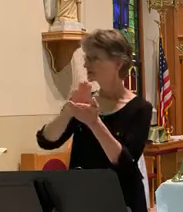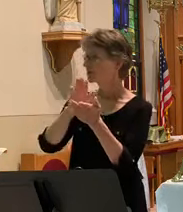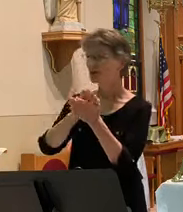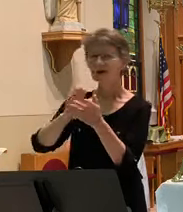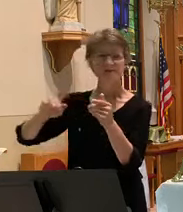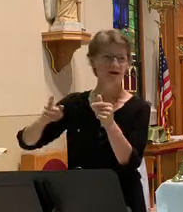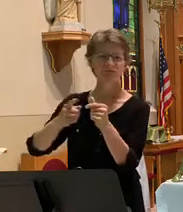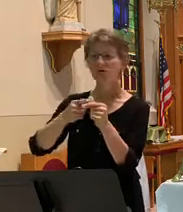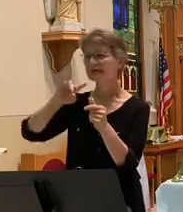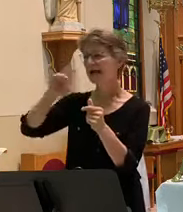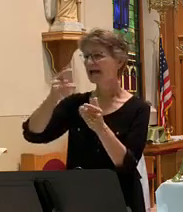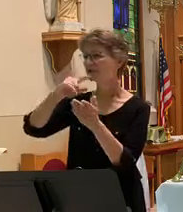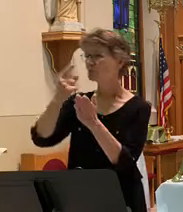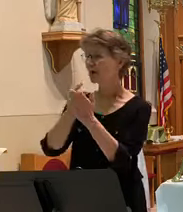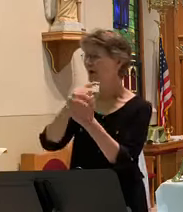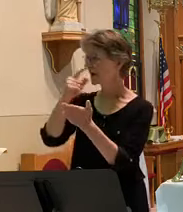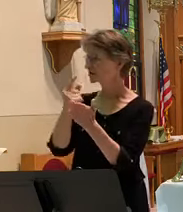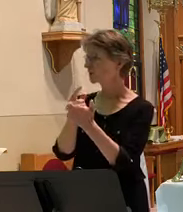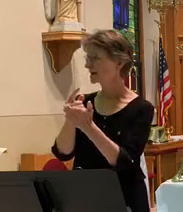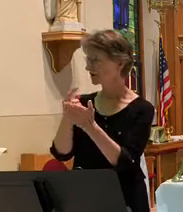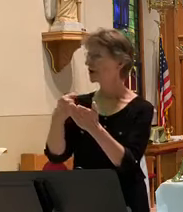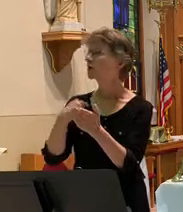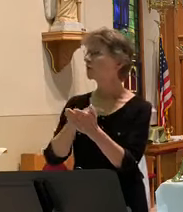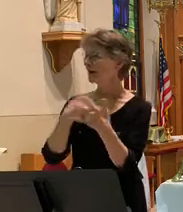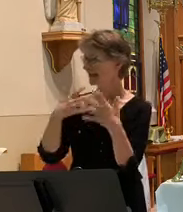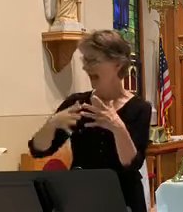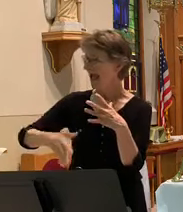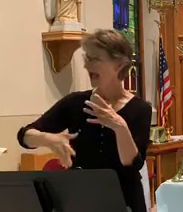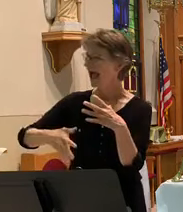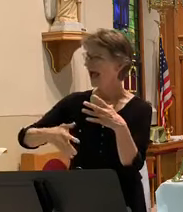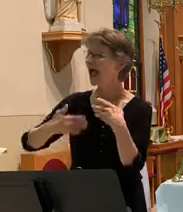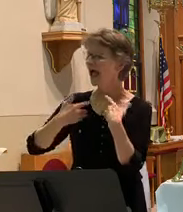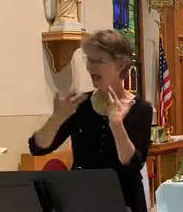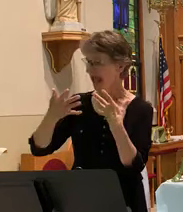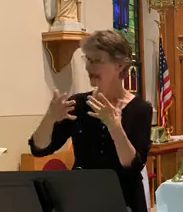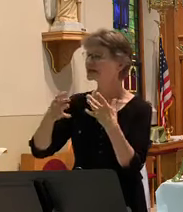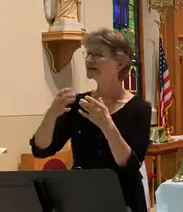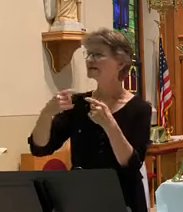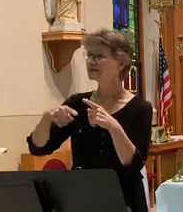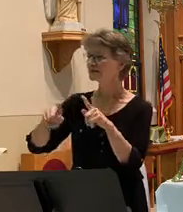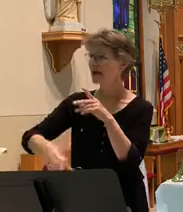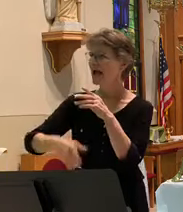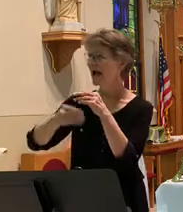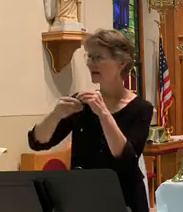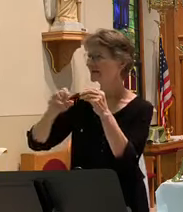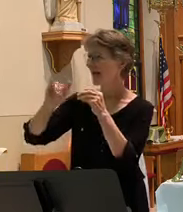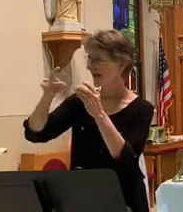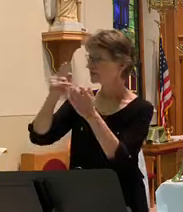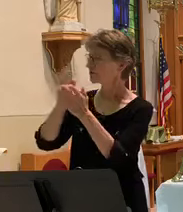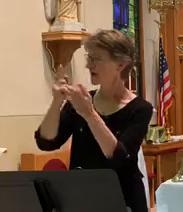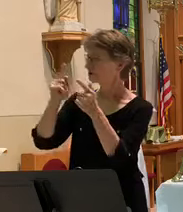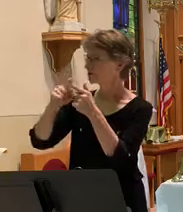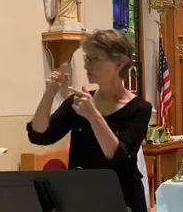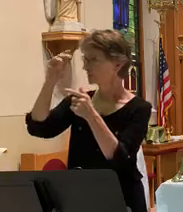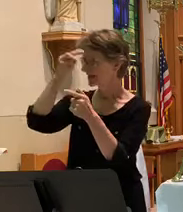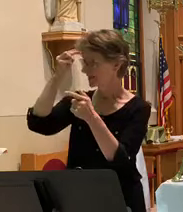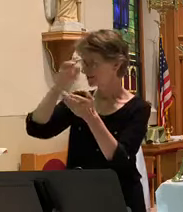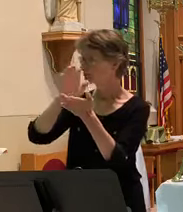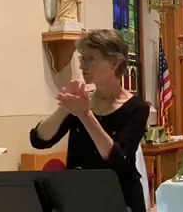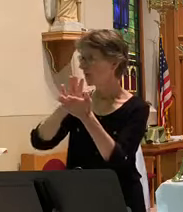we've had since we added St. Mary's Academy Middle School to our St. Joseph's Church, or St. Joseph's